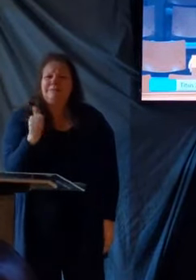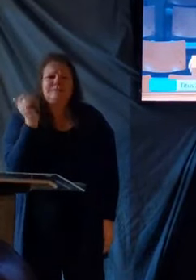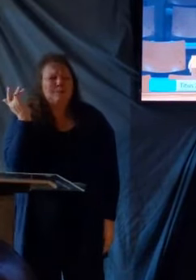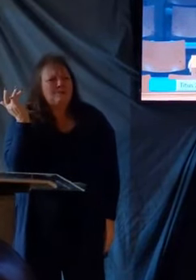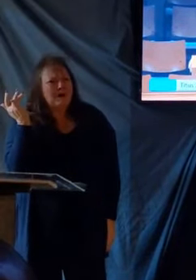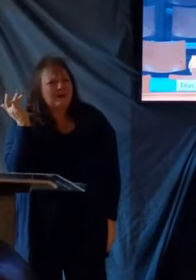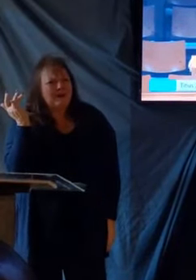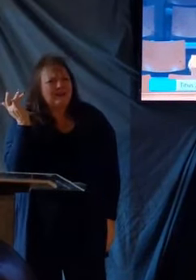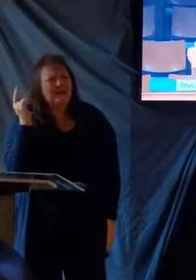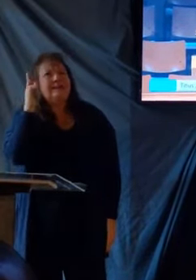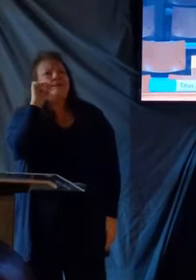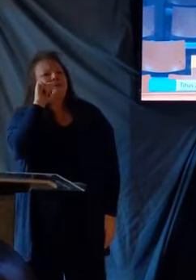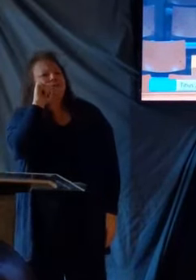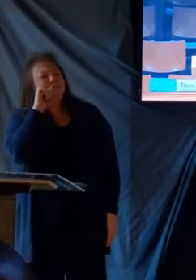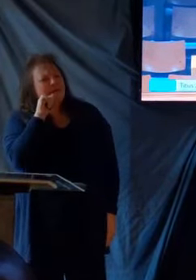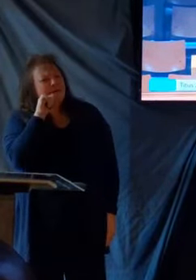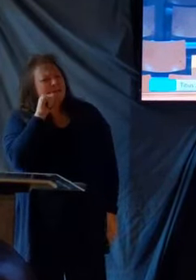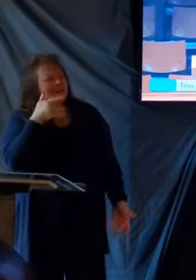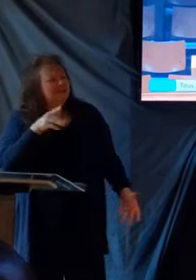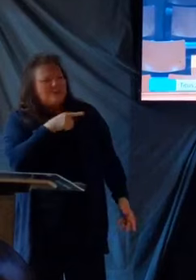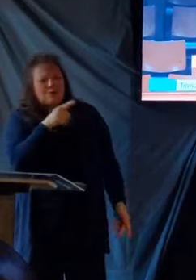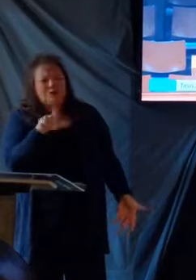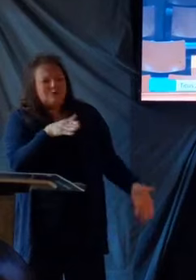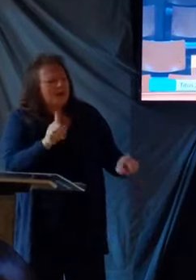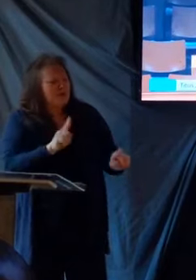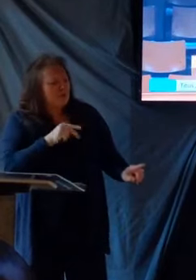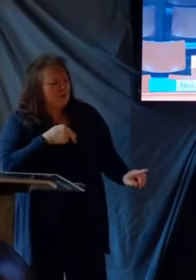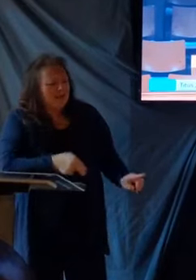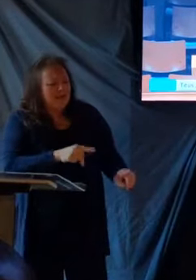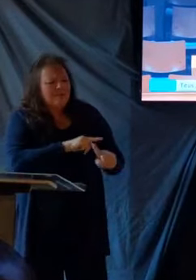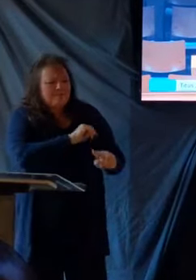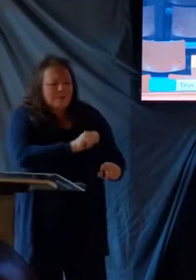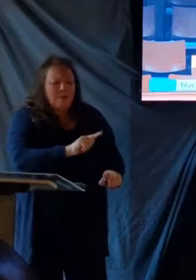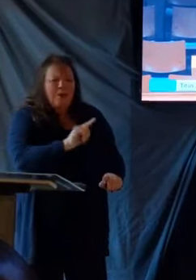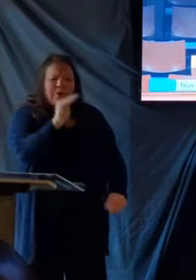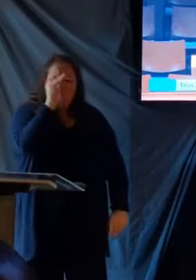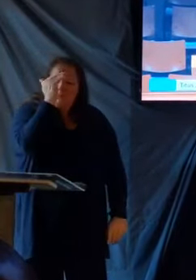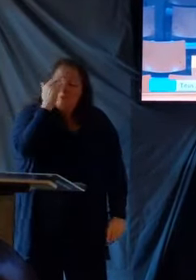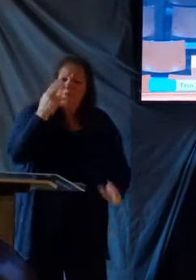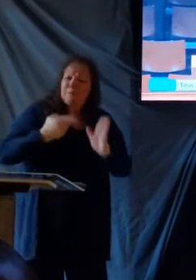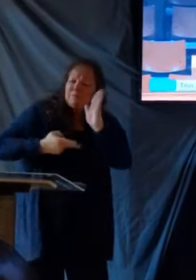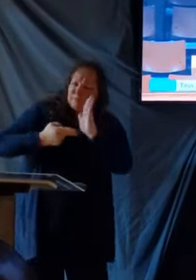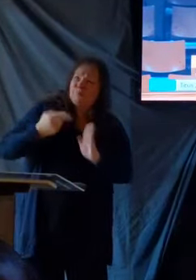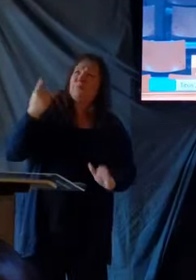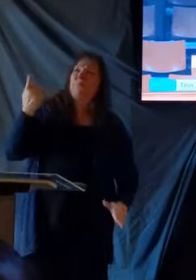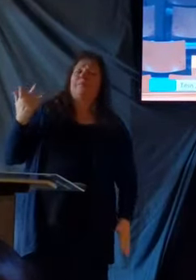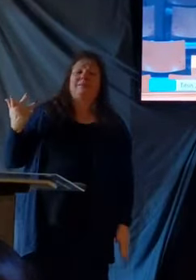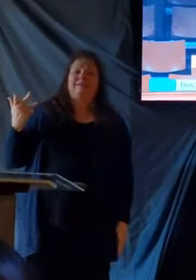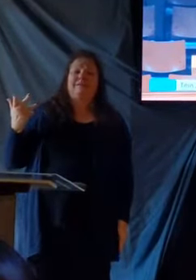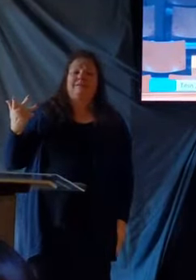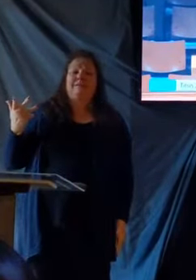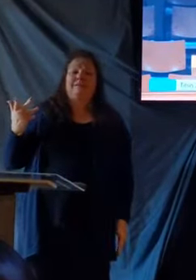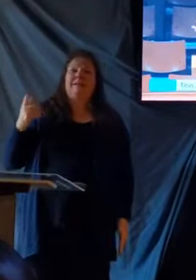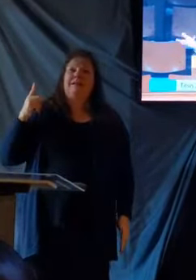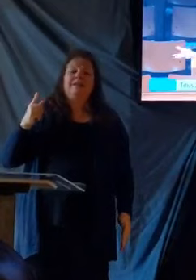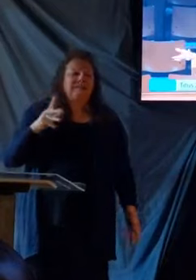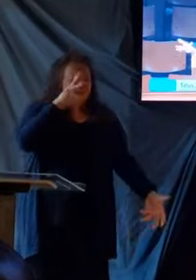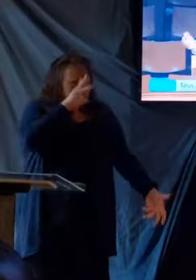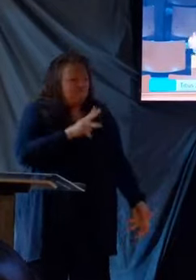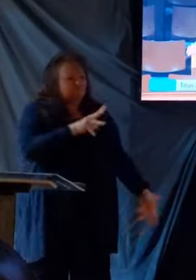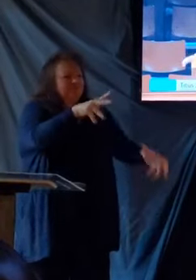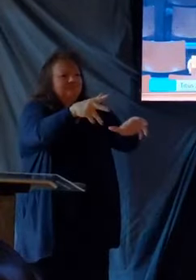Why? He's patient, not willing that any should perish, but that all should come to the knowledge of the truth. These